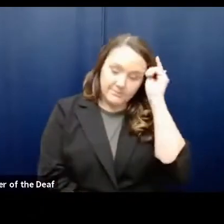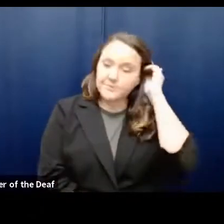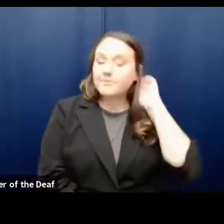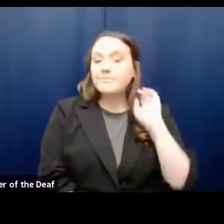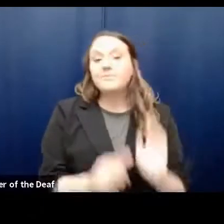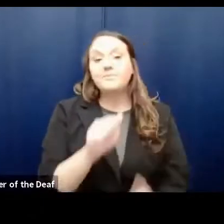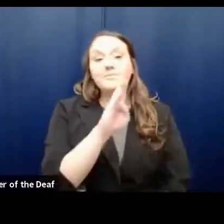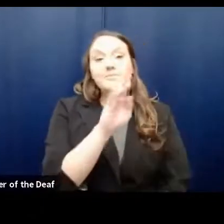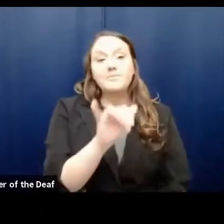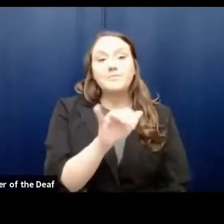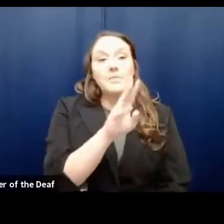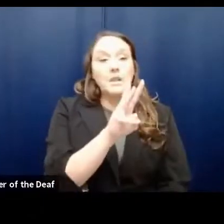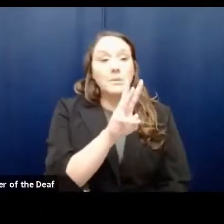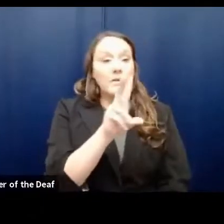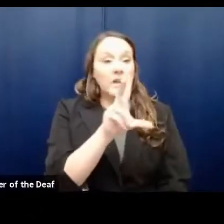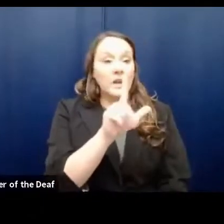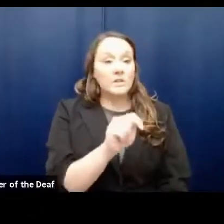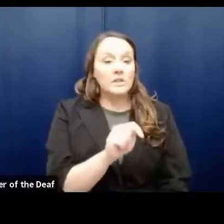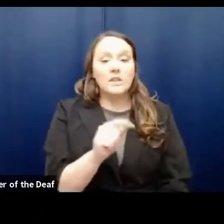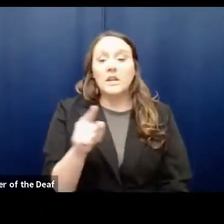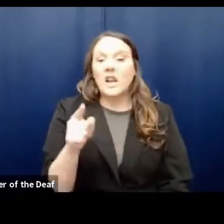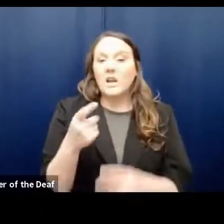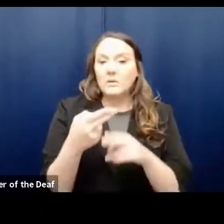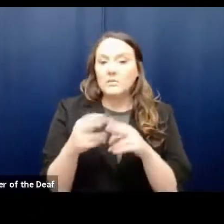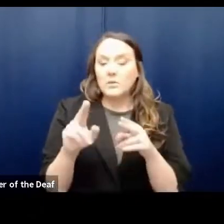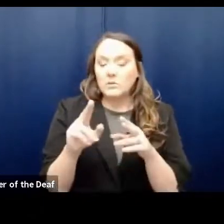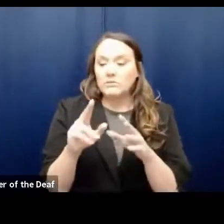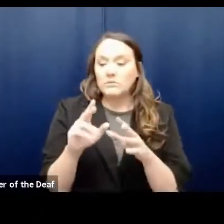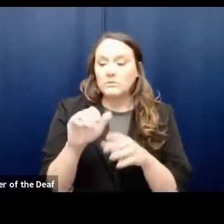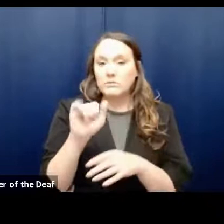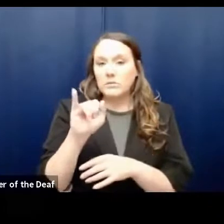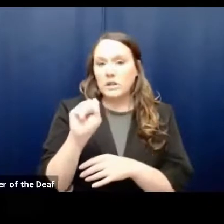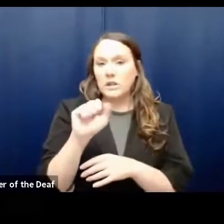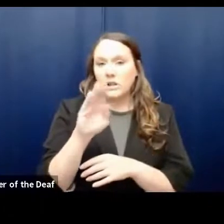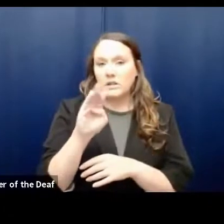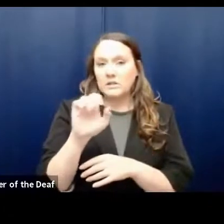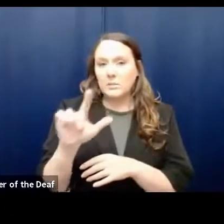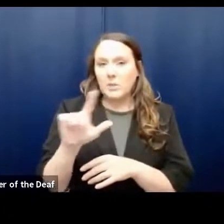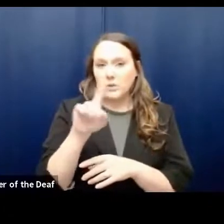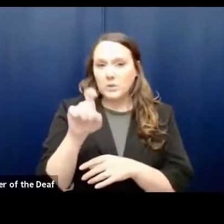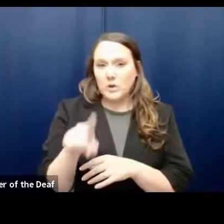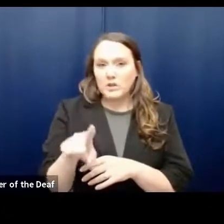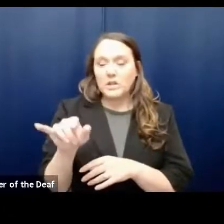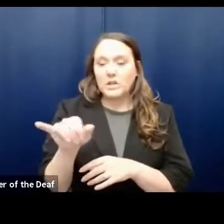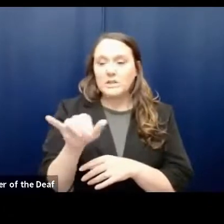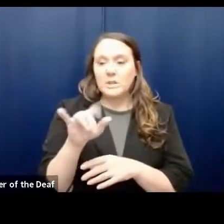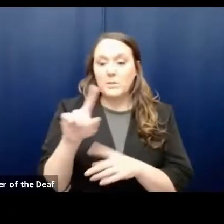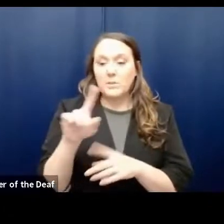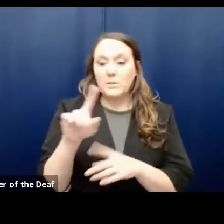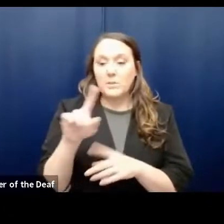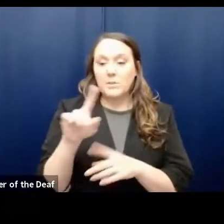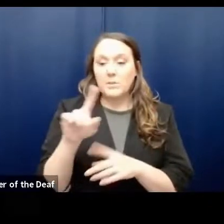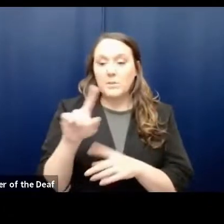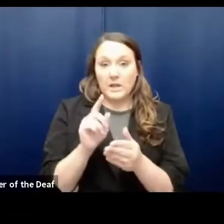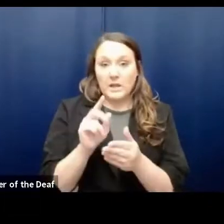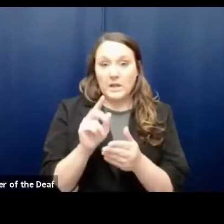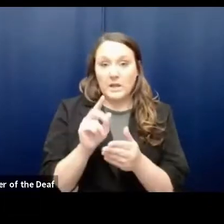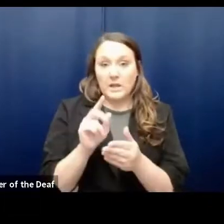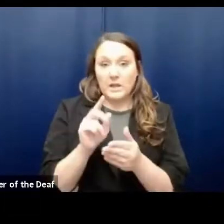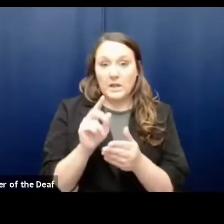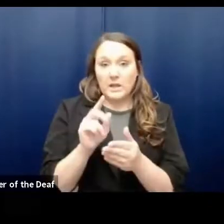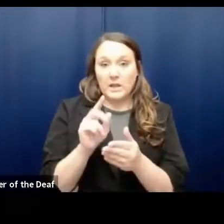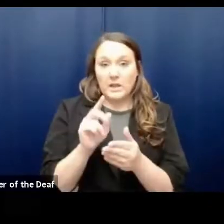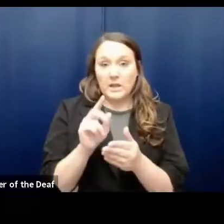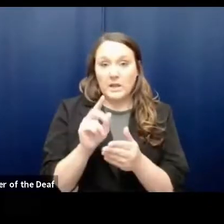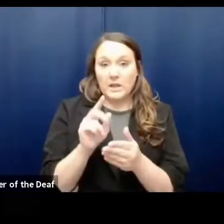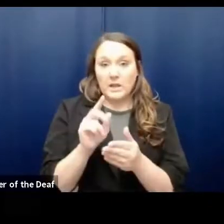From Abby with WBLT, and just real quick, Isabel, to your question, similar to when they meet every other week, decisions are